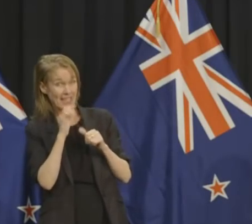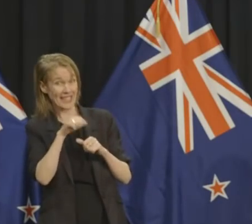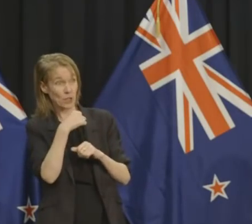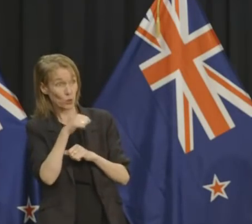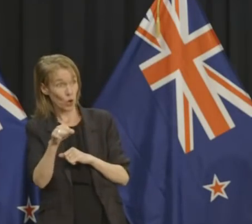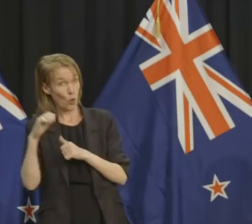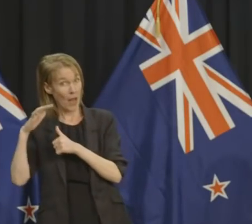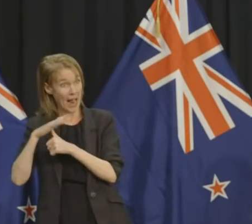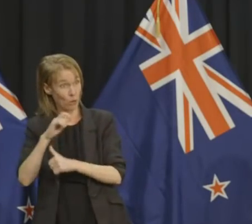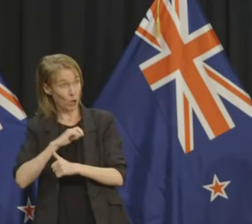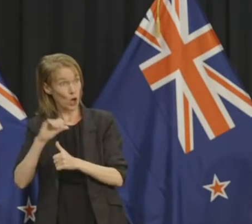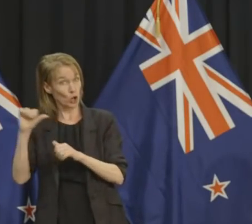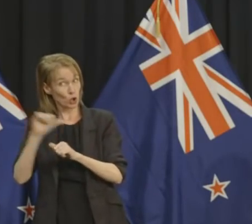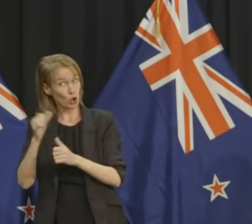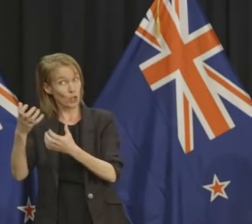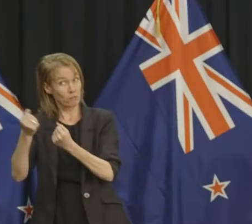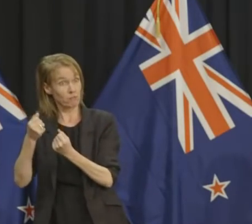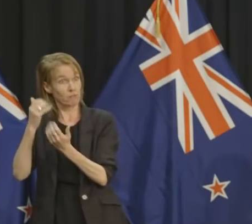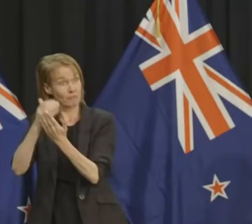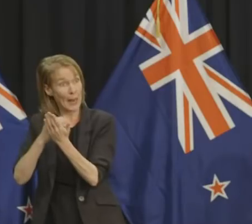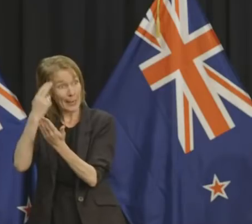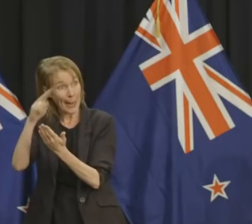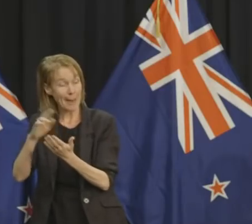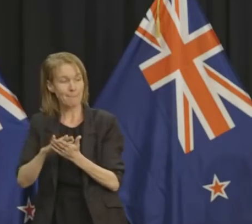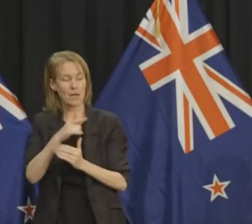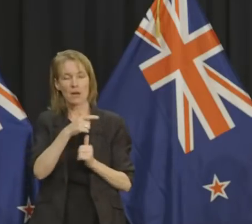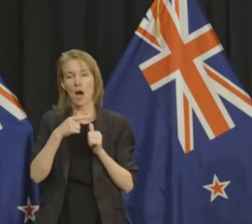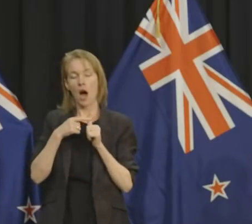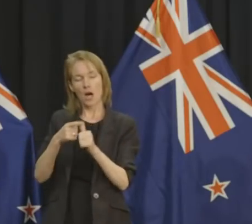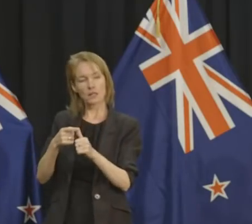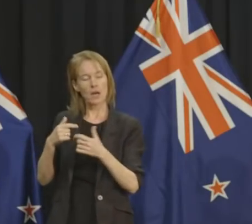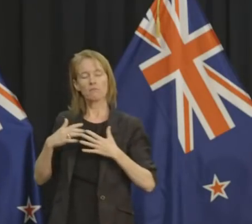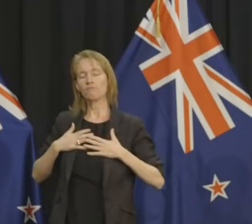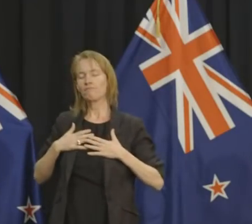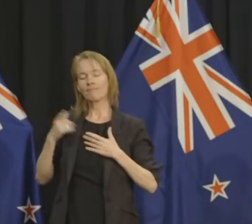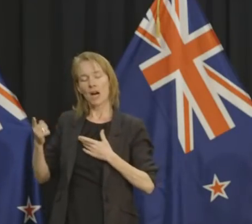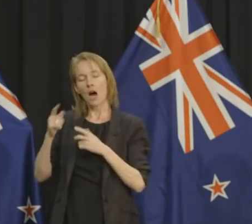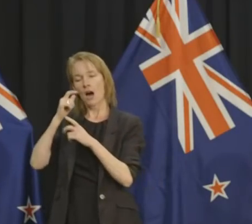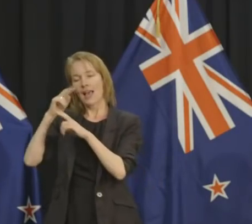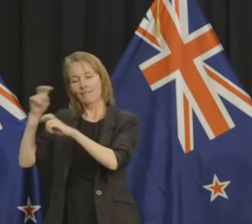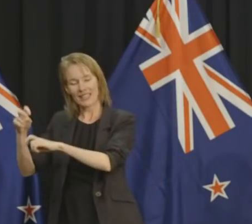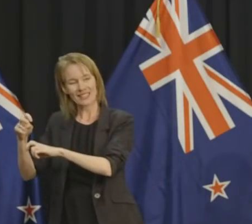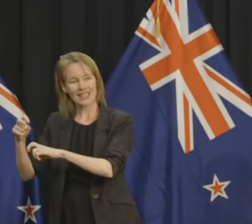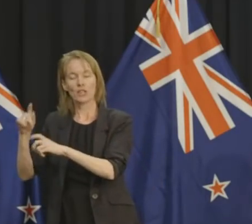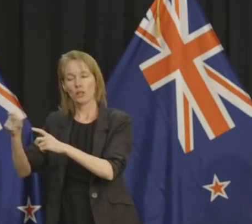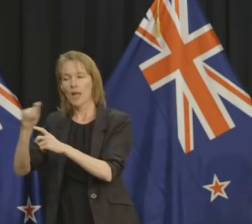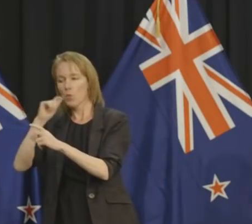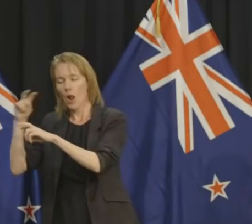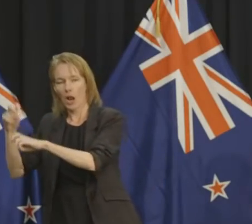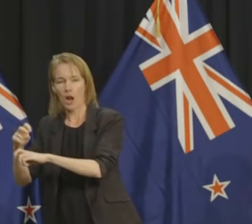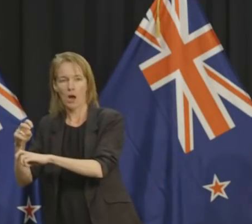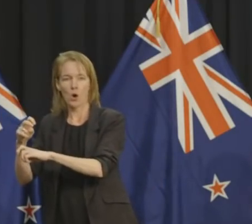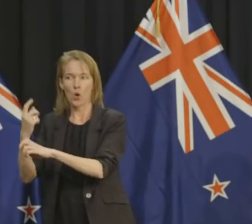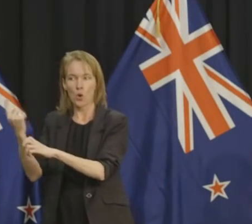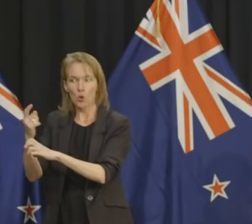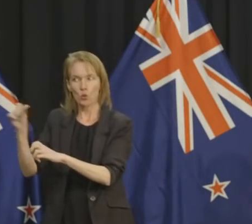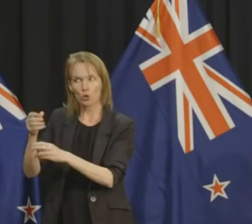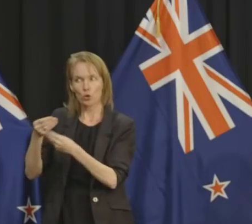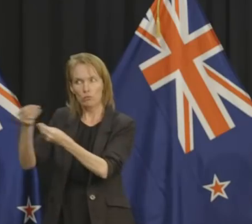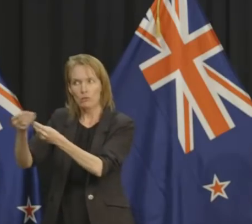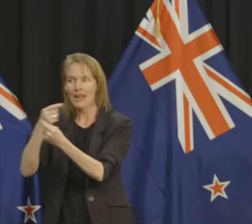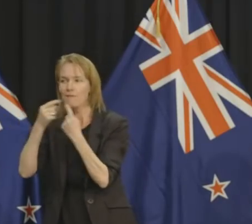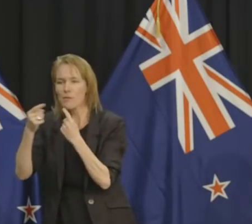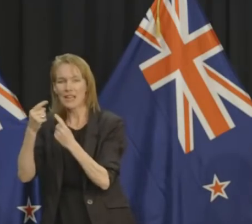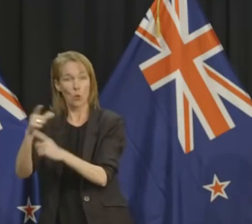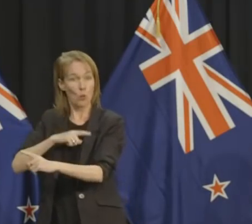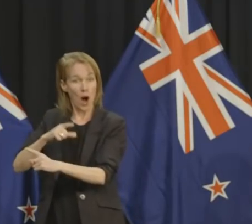at. They'll be looking very closely at who had the information and why they had the information. But I do want to be clear here, the Auckland Rescue